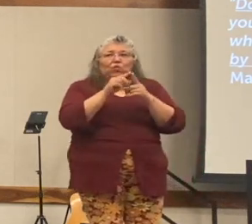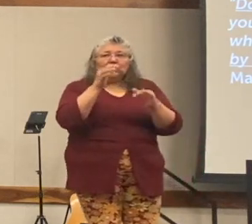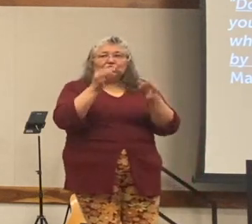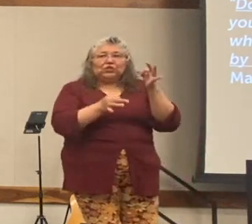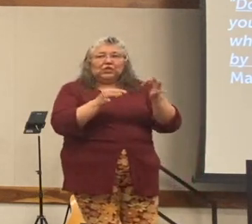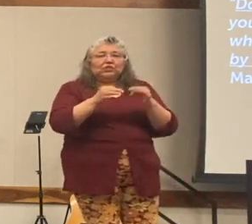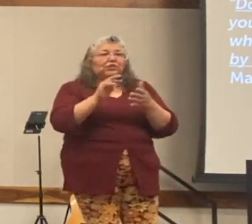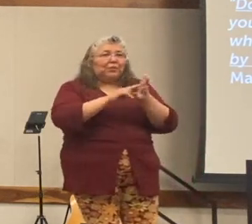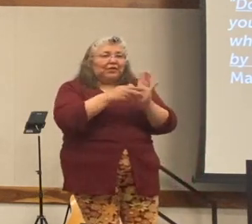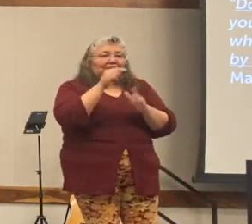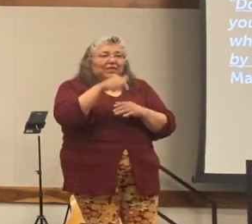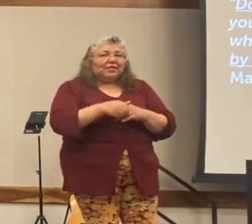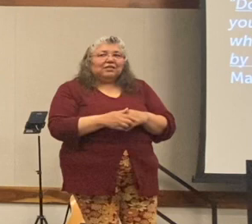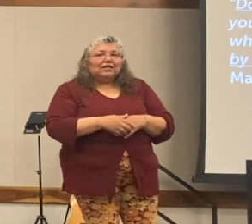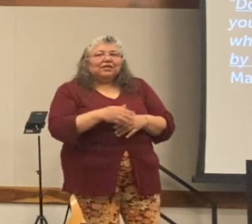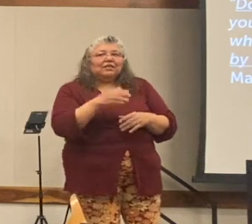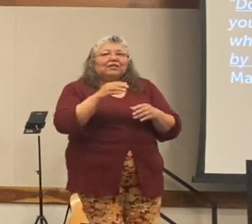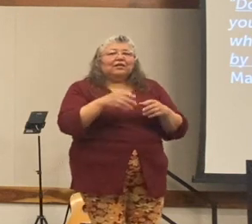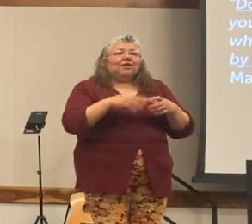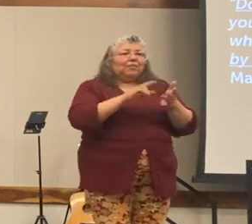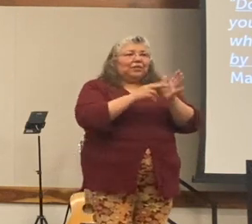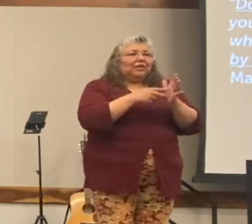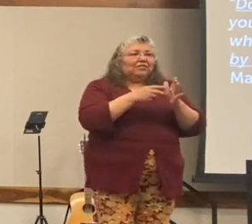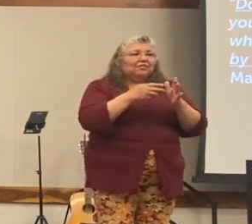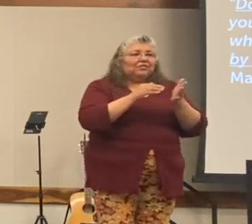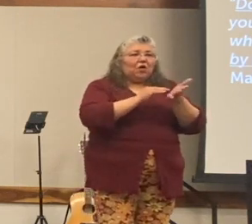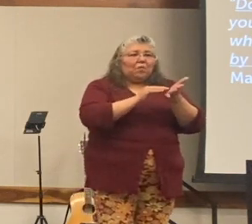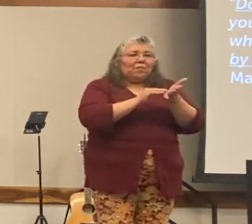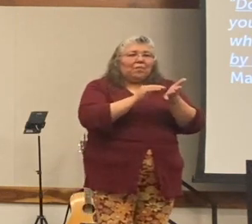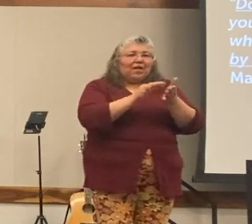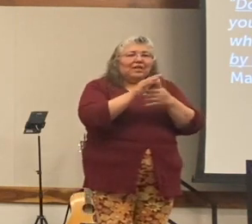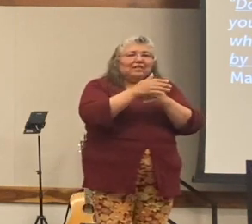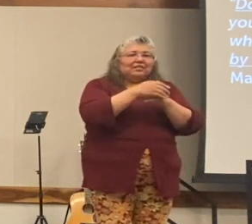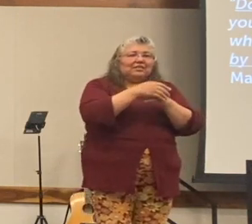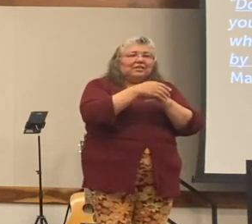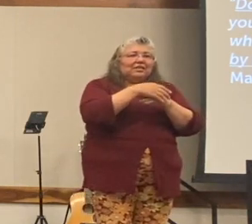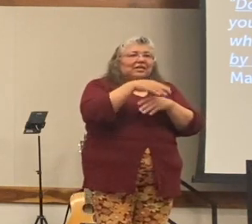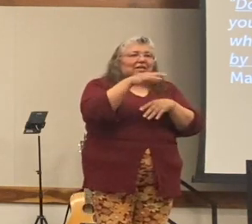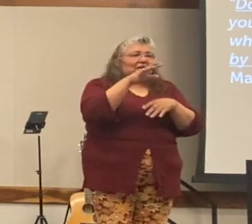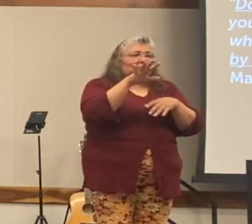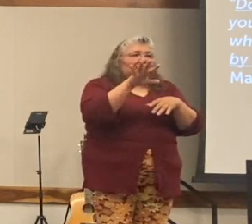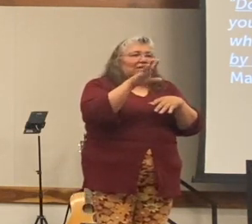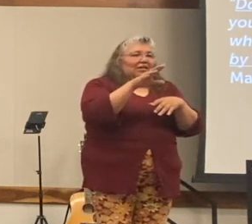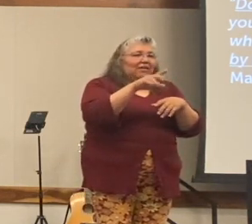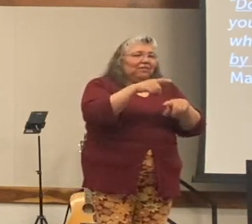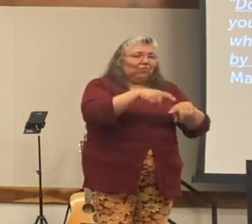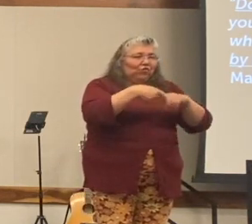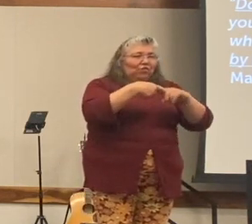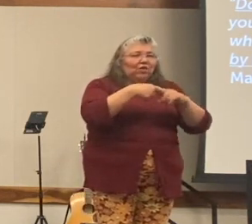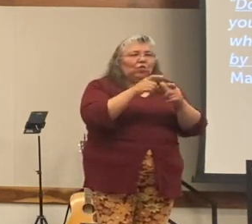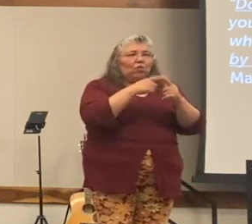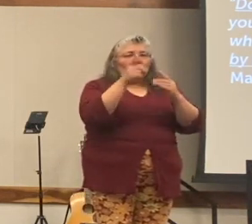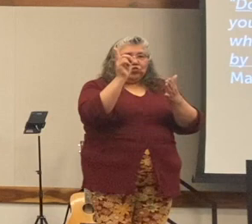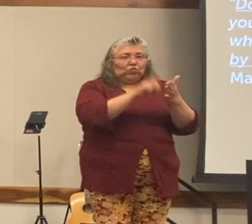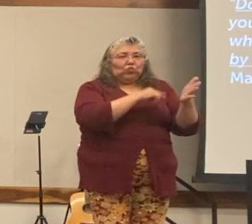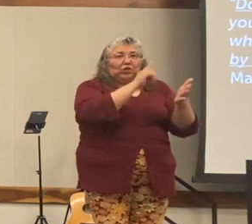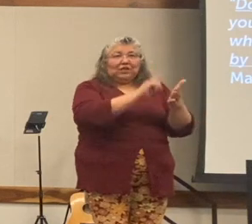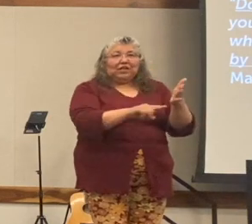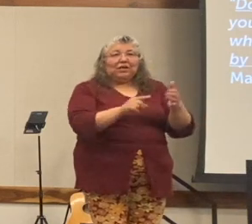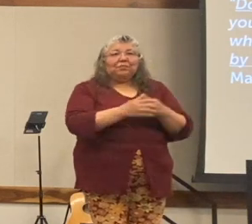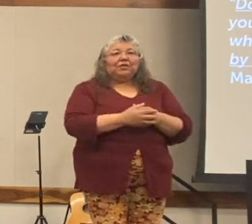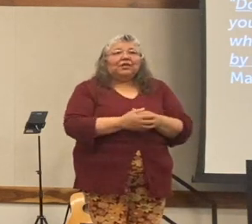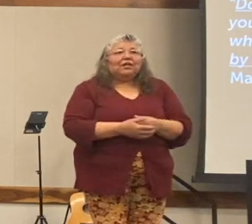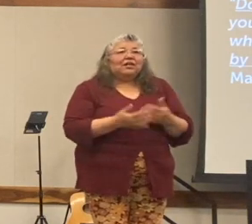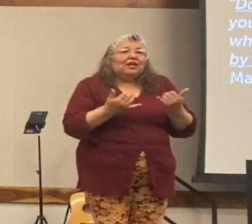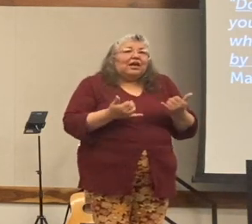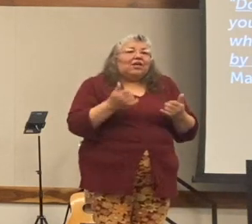judge means this. It means to pass sentence or punishment or to condemn. And so basically, in